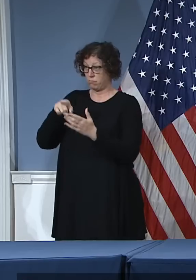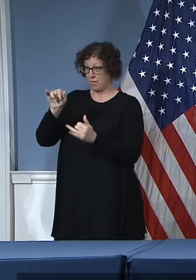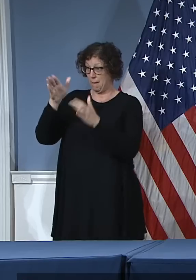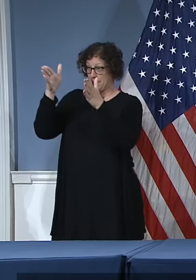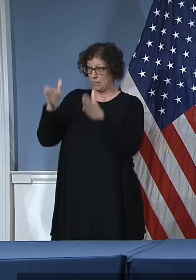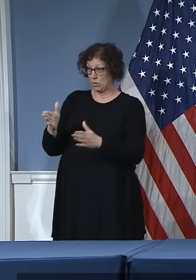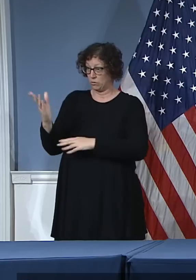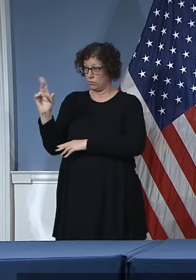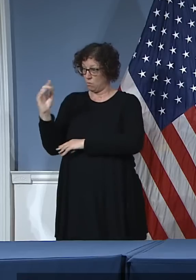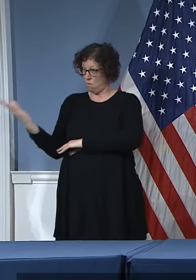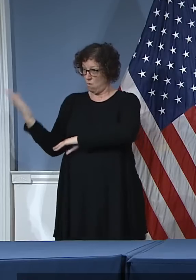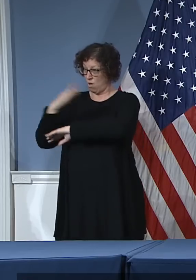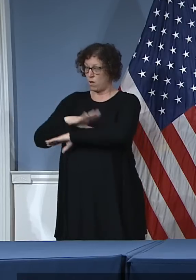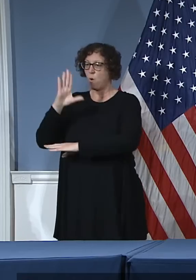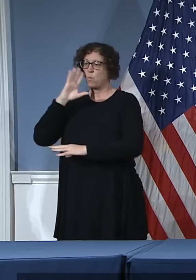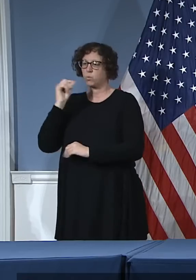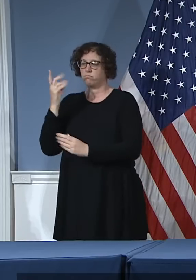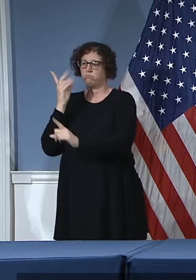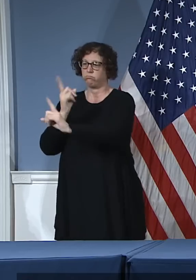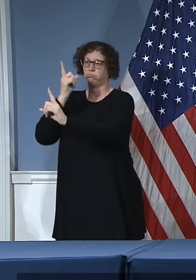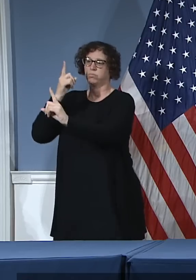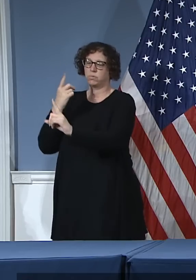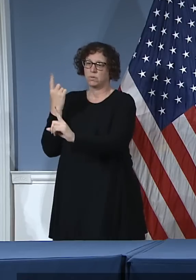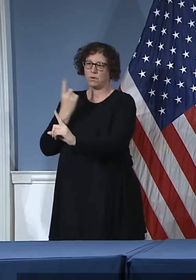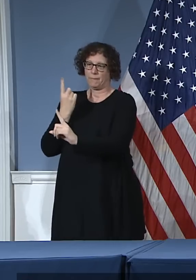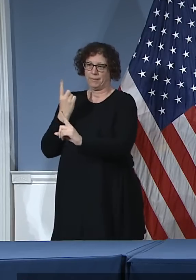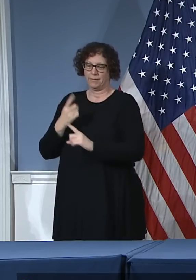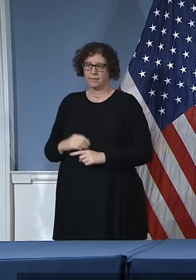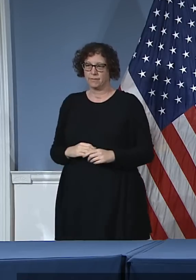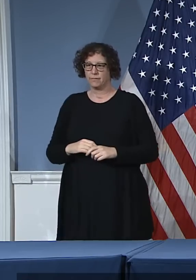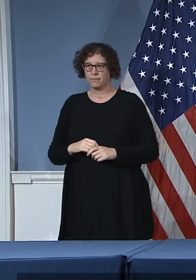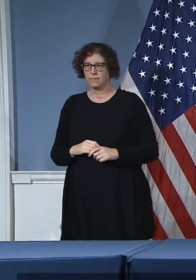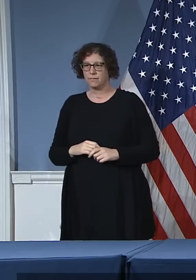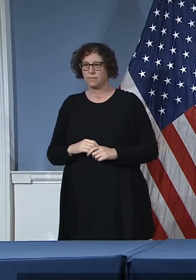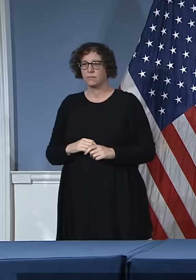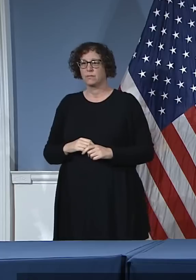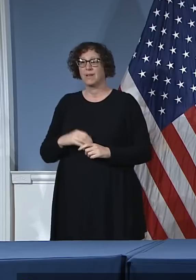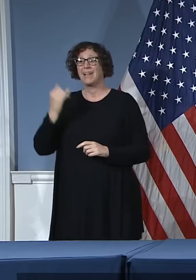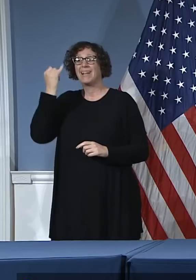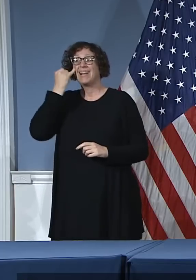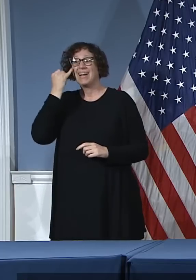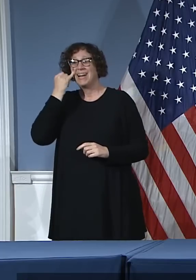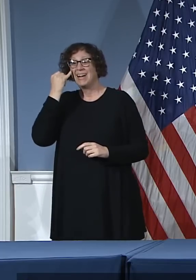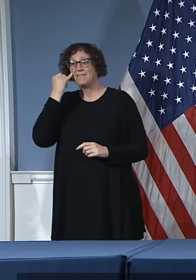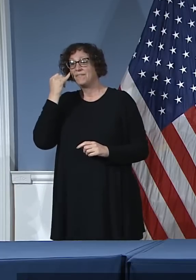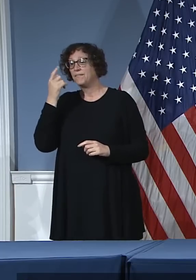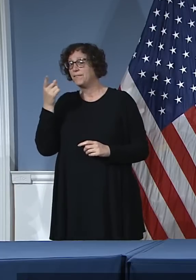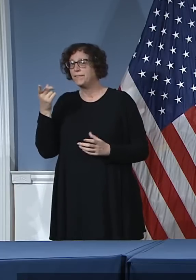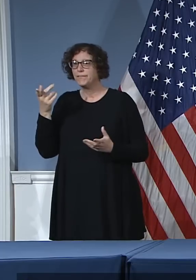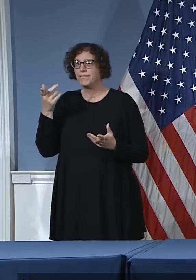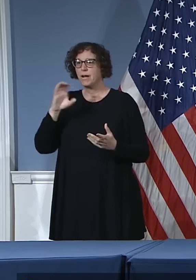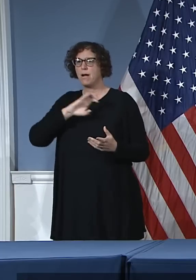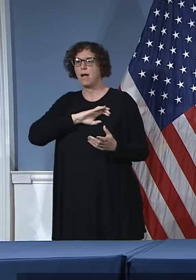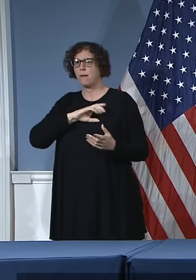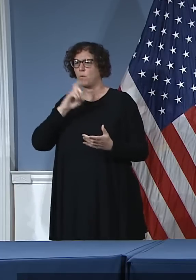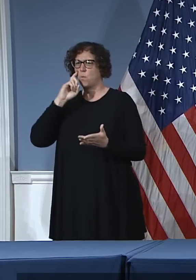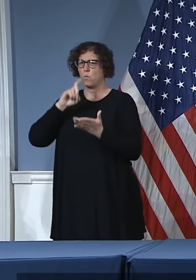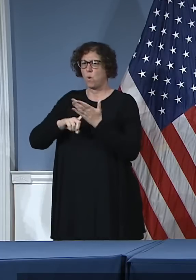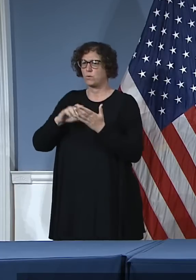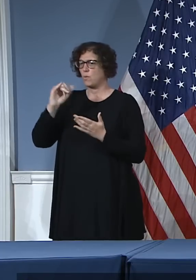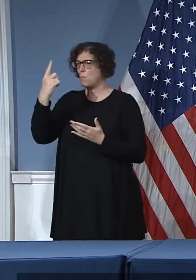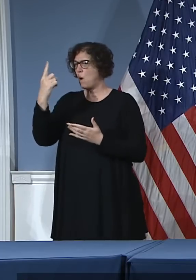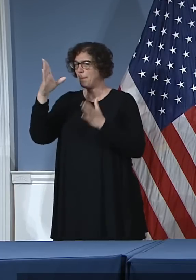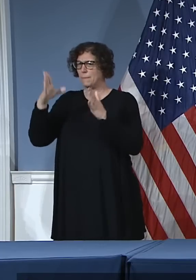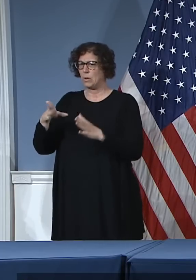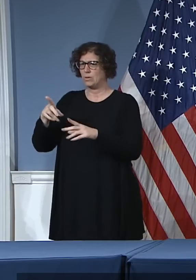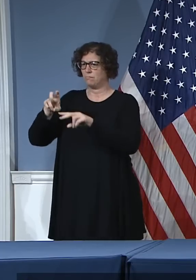says, I'm only going to be here for a few minutes and I'm going home. Fine. If someone thinks they can hang around for a long period of time, I assure you that officer will remind